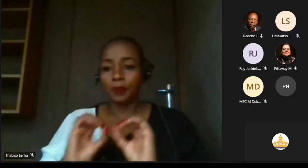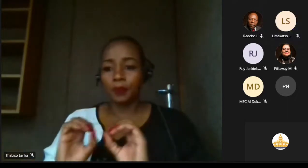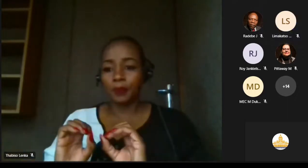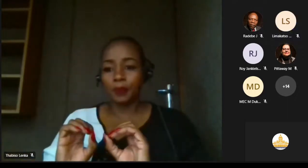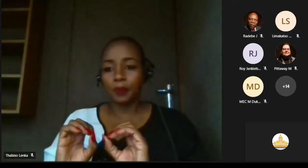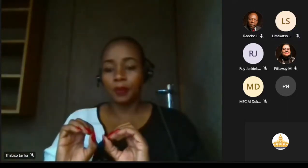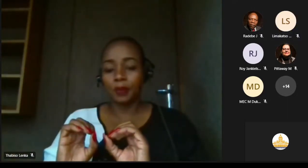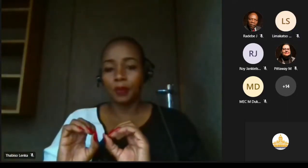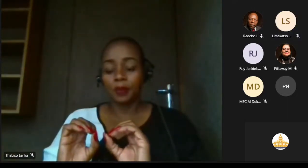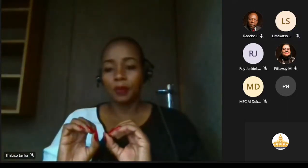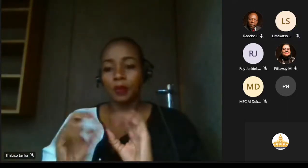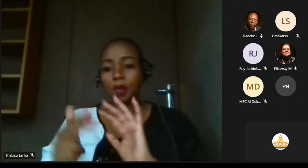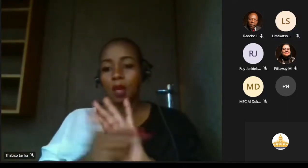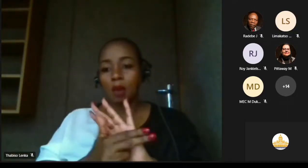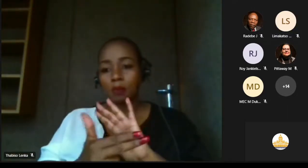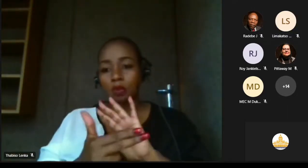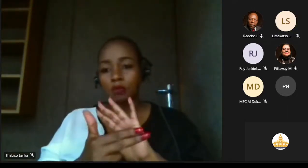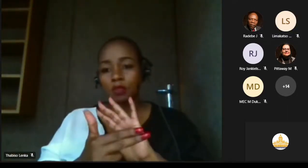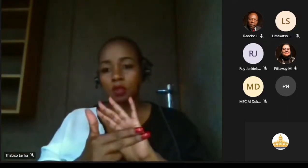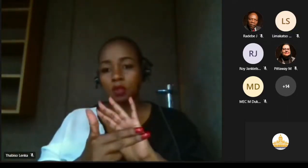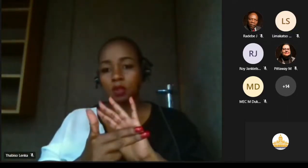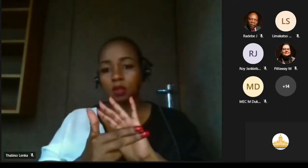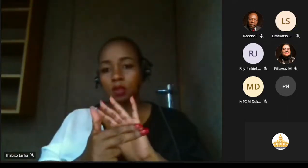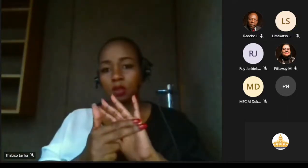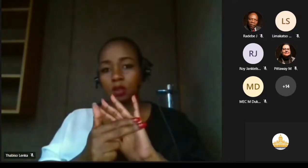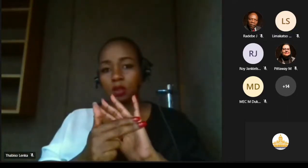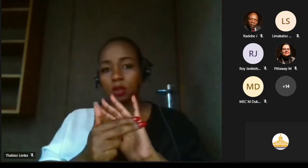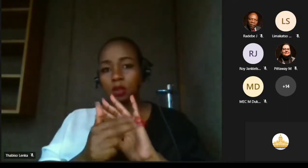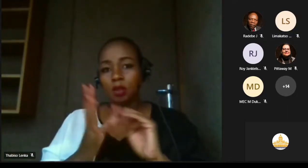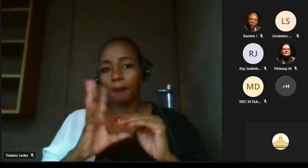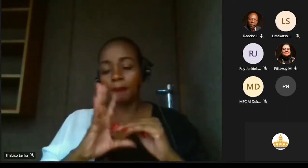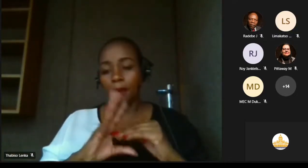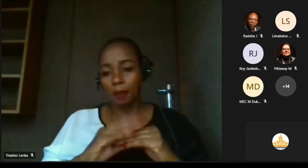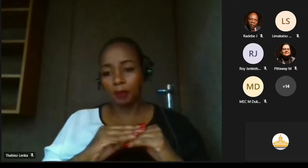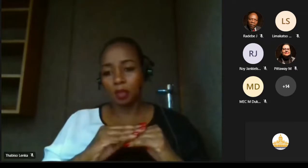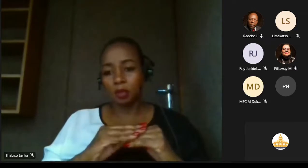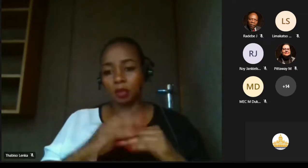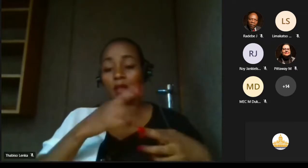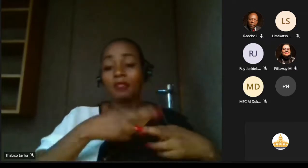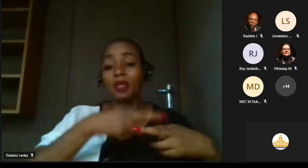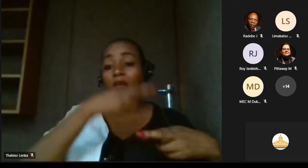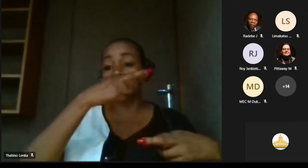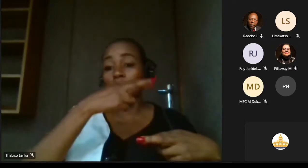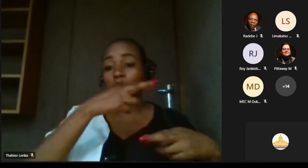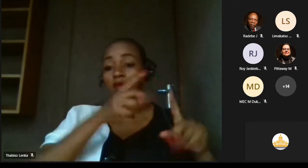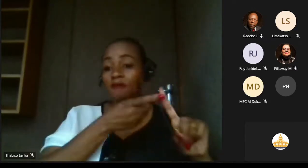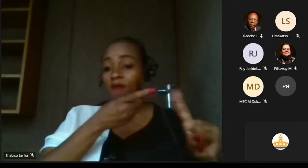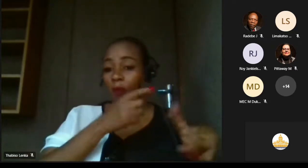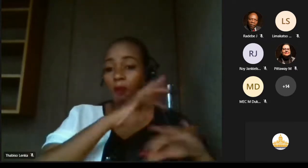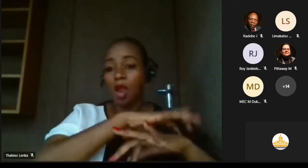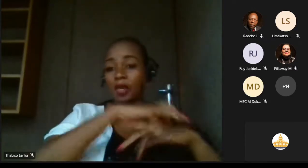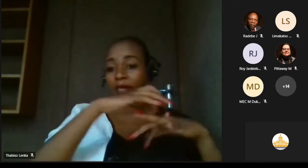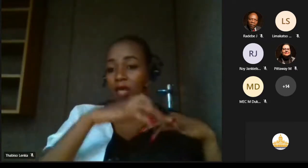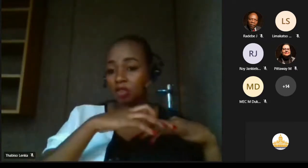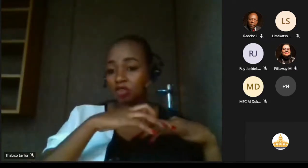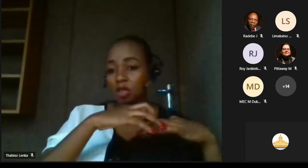No objection. Approved, Honourable Members. The report of the Portfolio Committee on